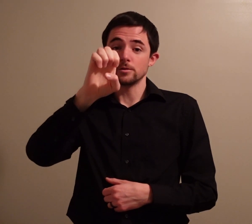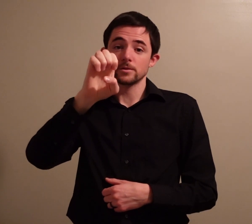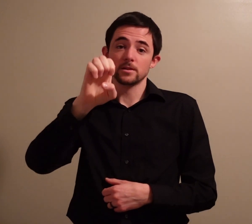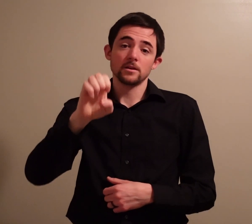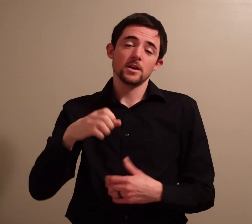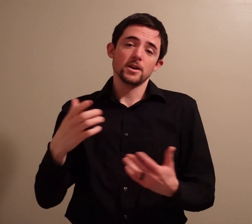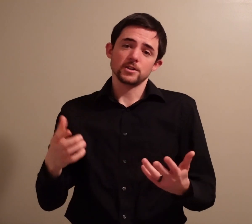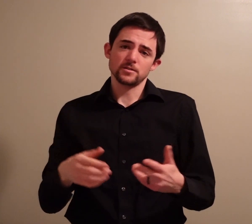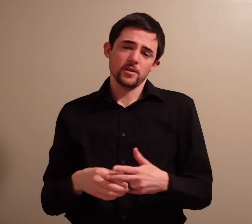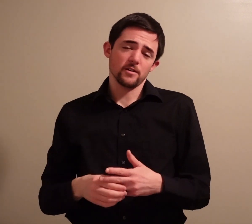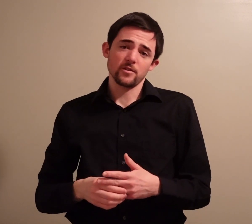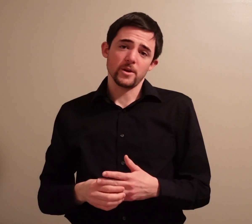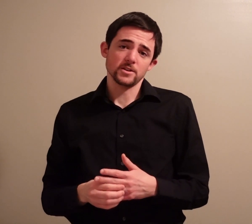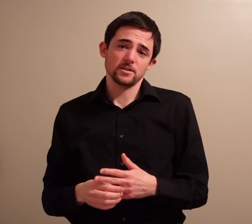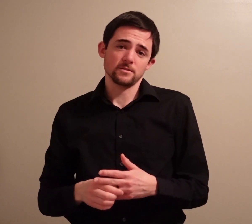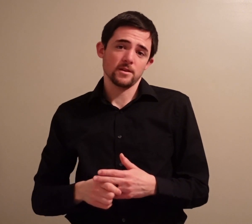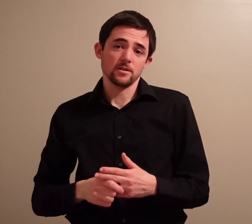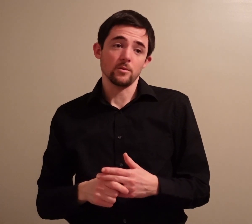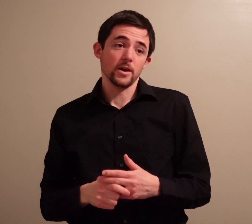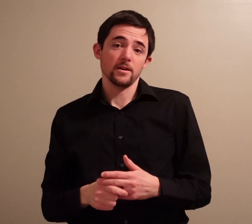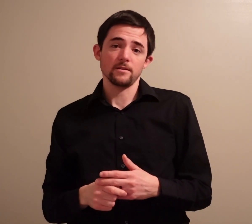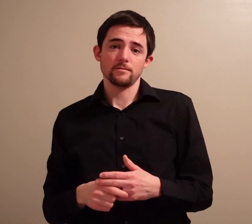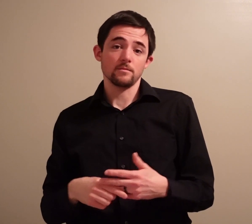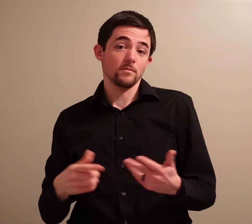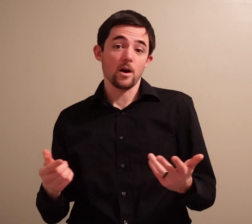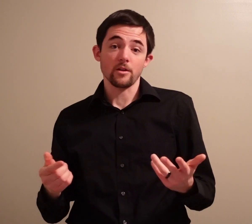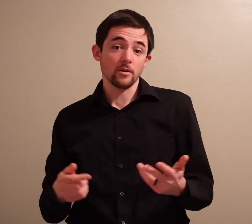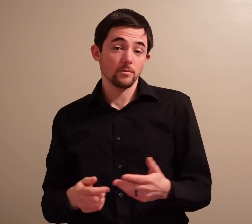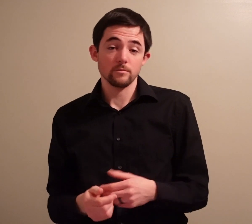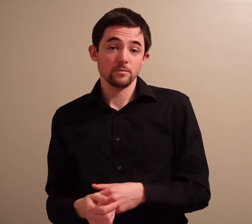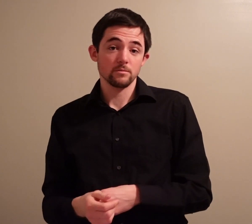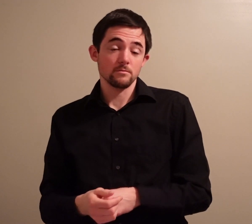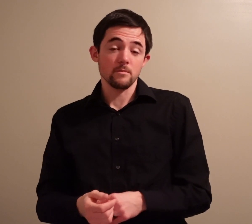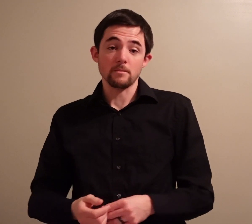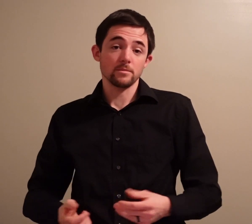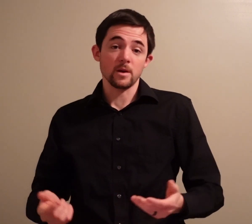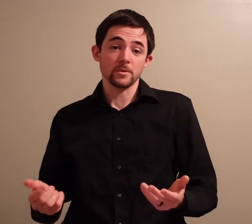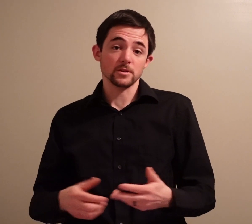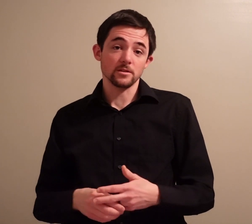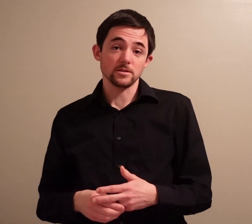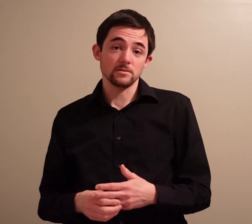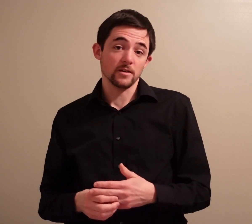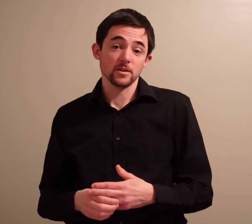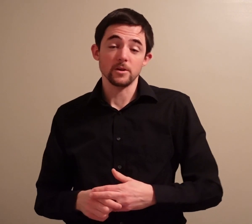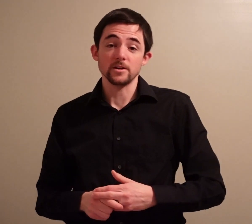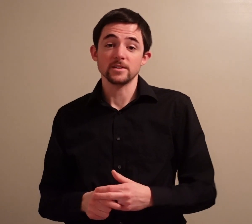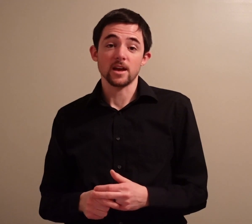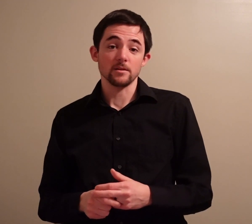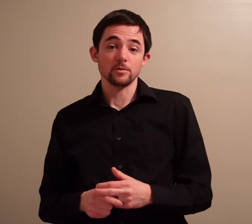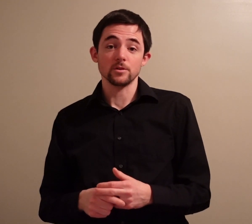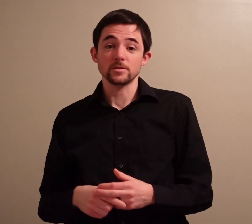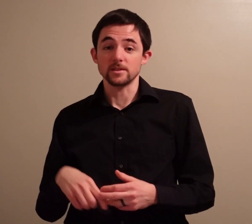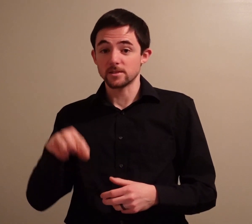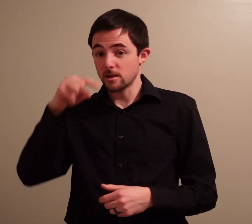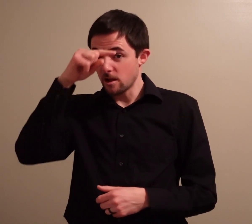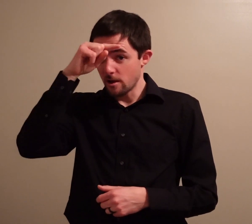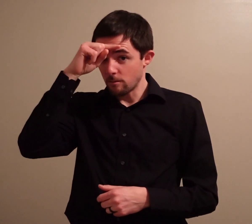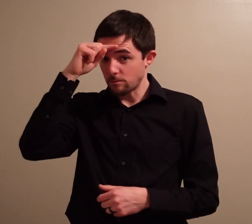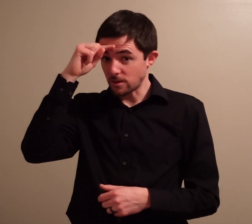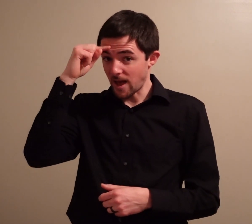bruise. Just for your information, the way other members of the deaf community sign bruise is